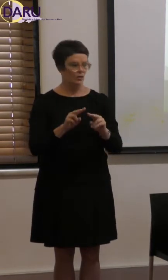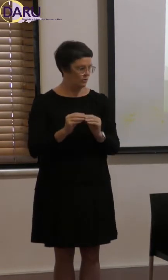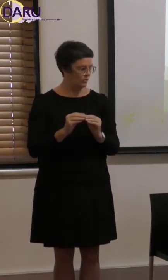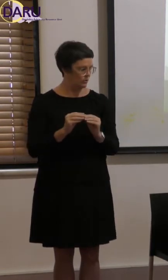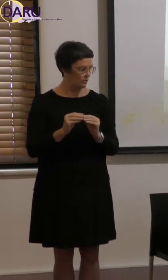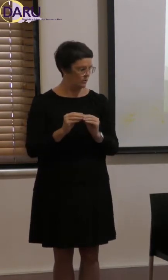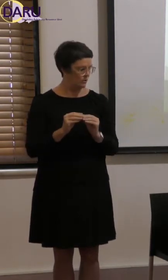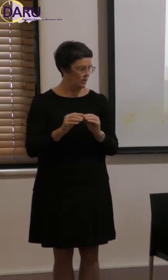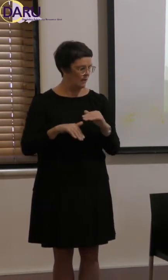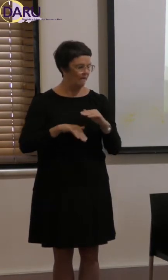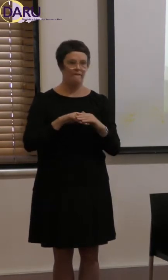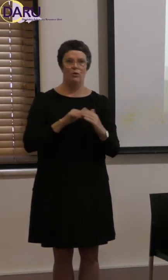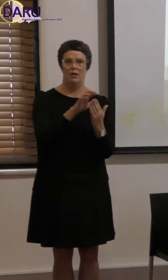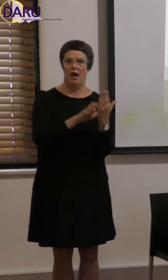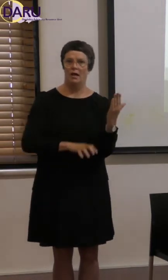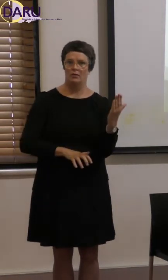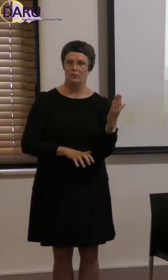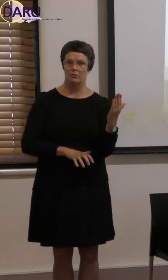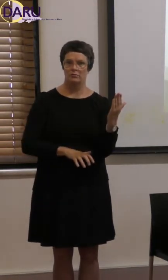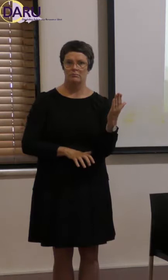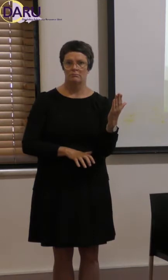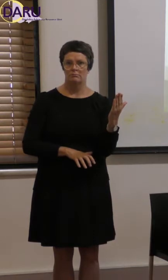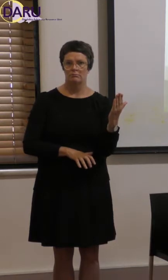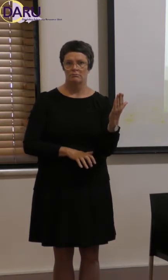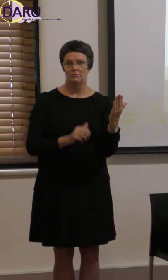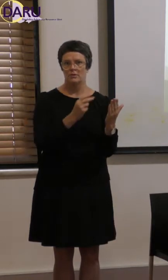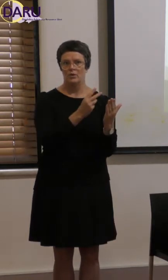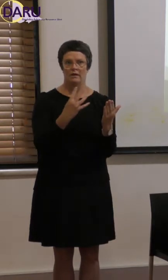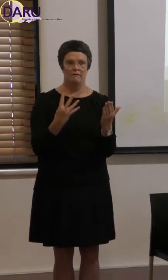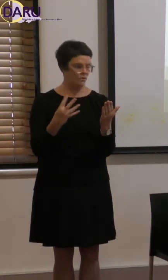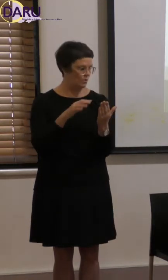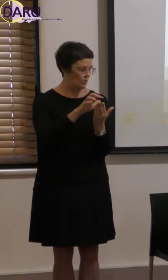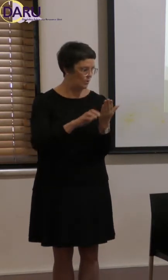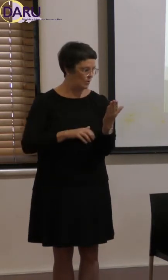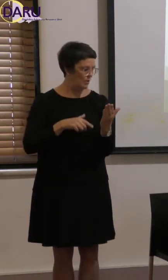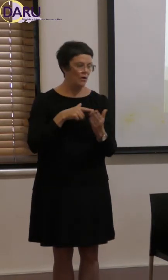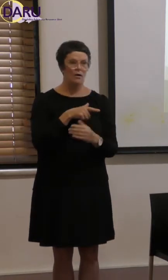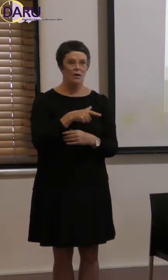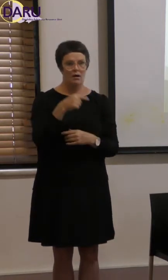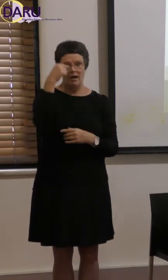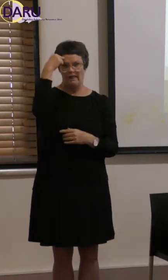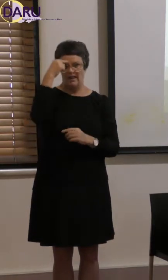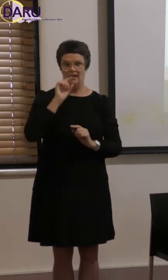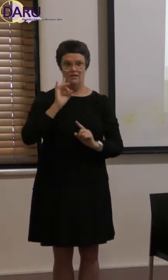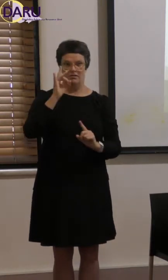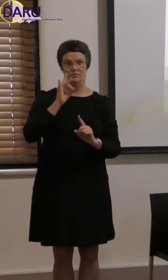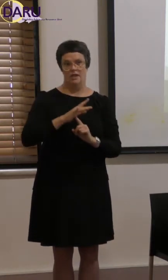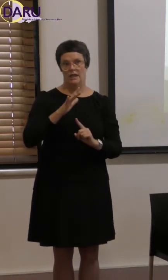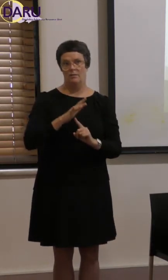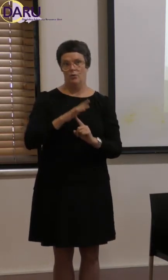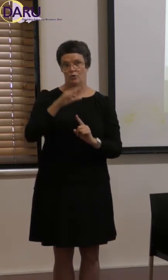but we seem to overlook that. I just think it's really pertinent that we remember